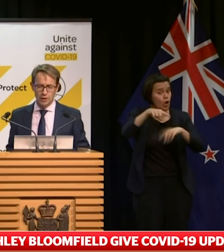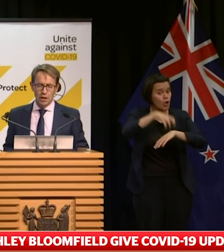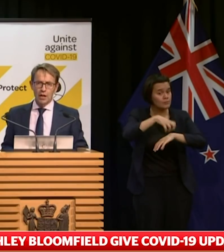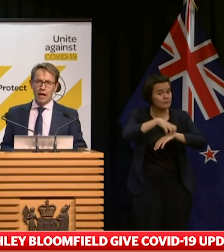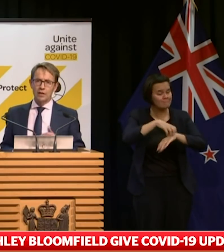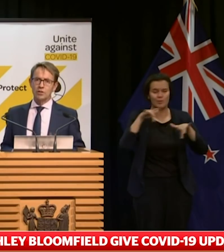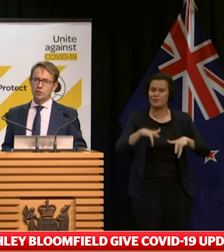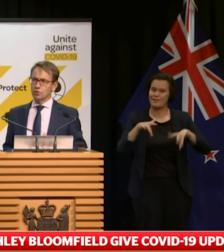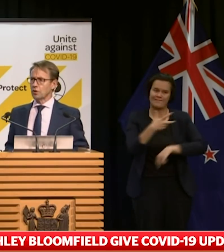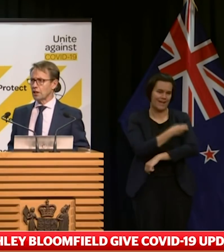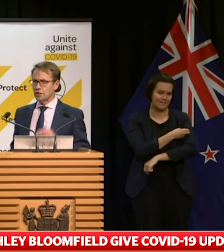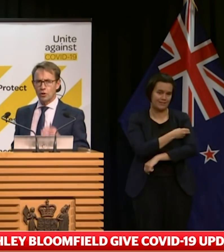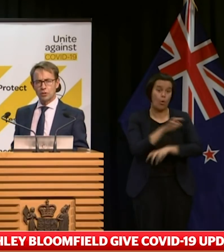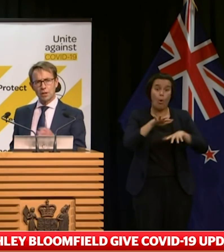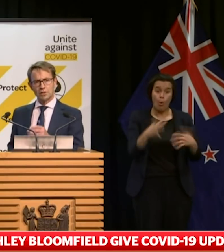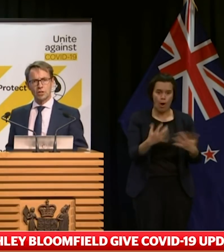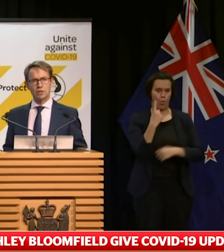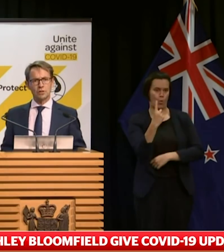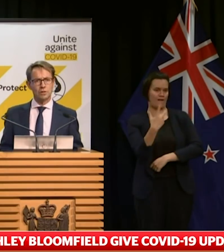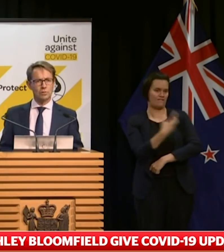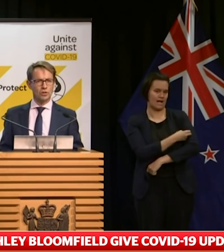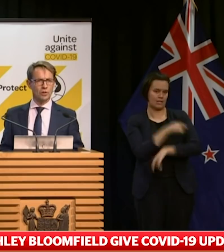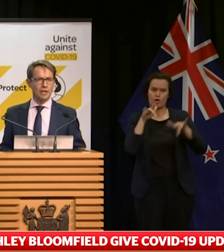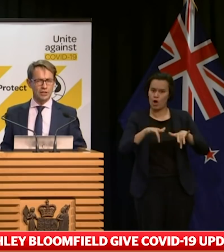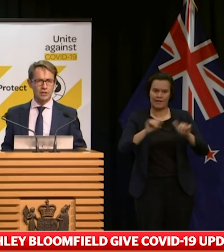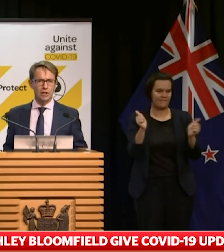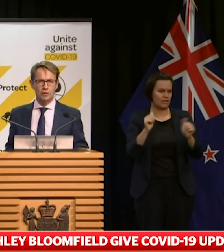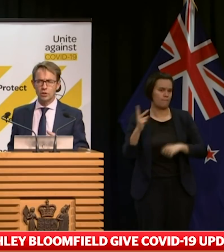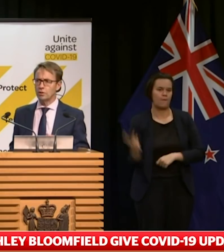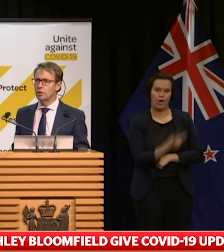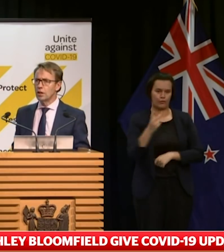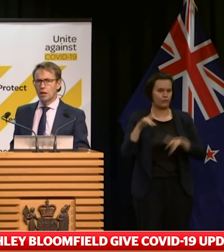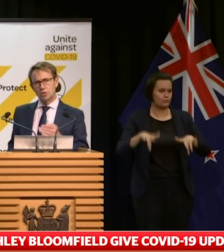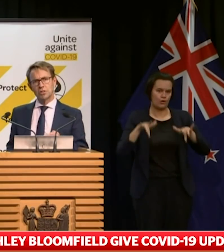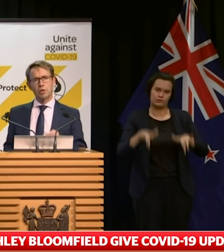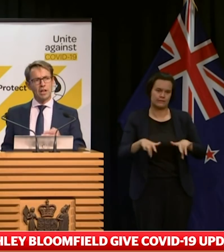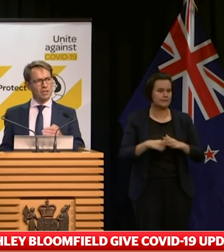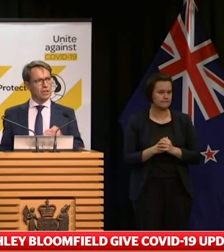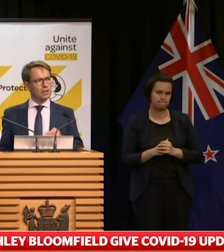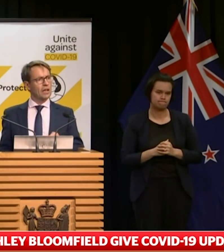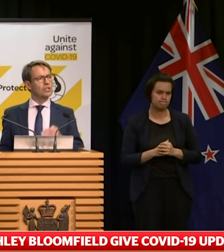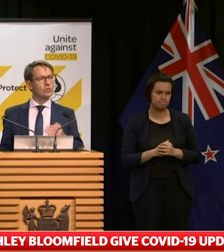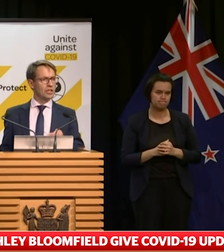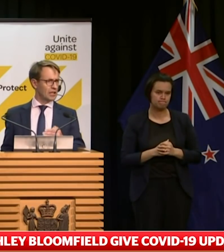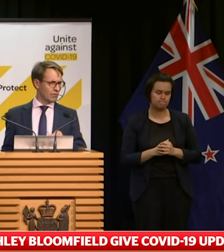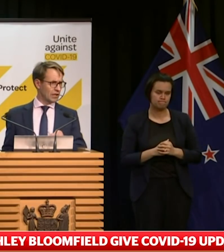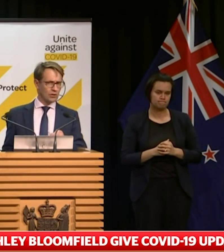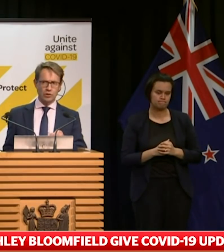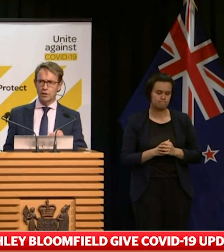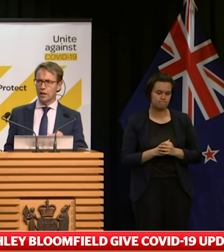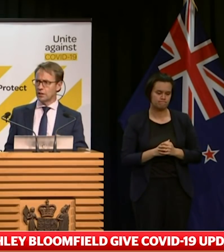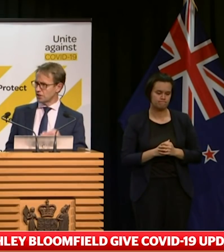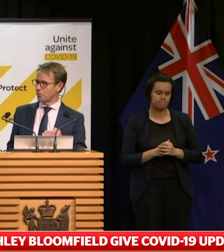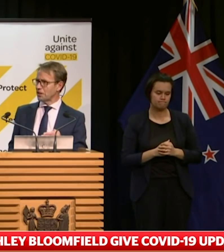vaccinated. And this is also the case for hospitalisations, which is on the next slide I'll show you. But just to point out here, as you see in